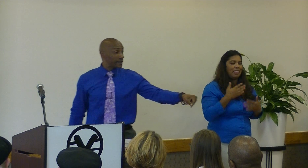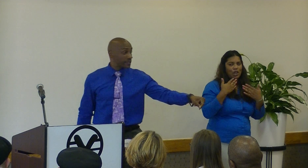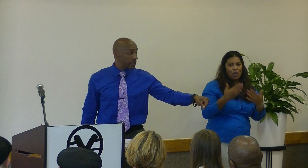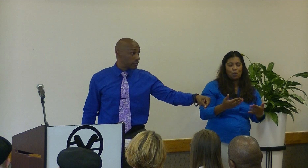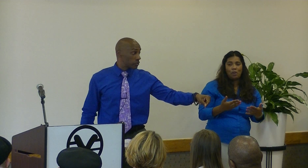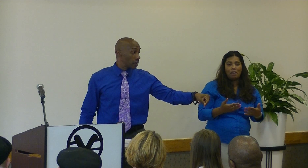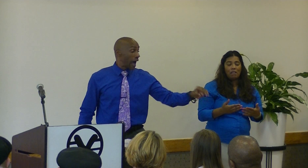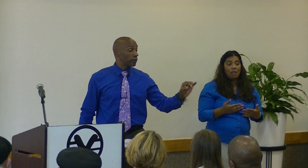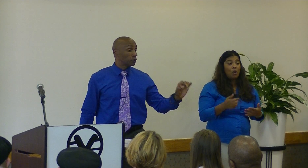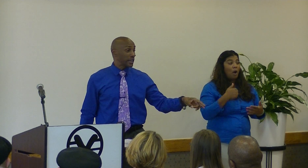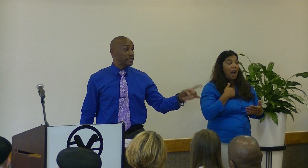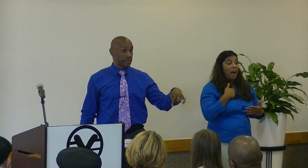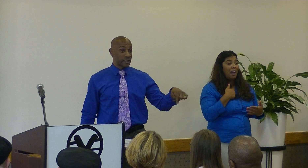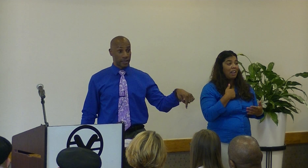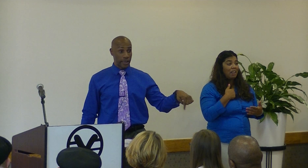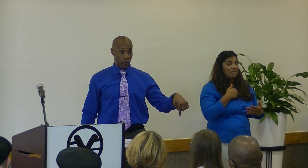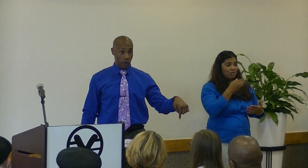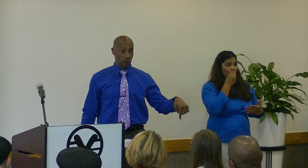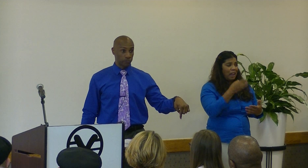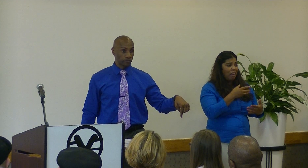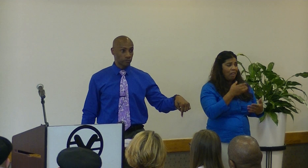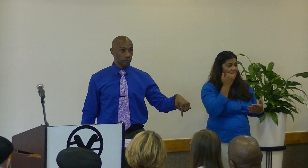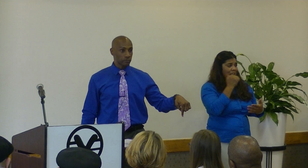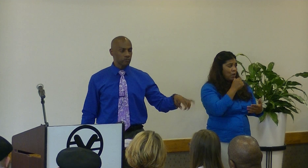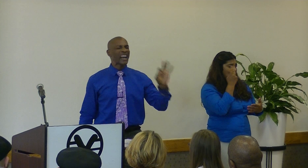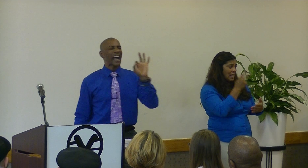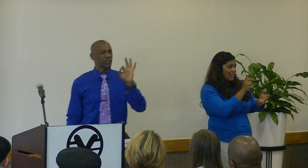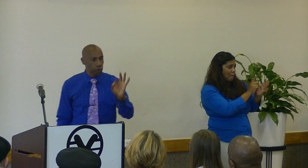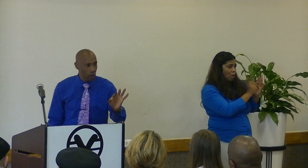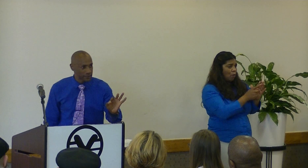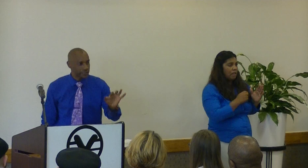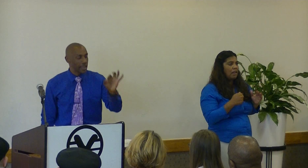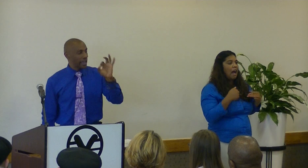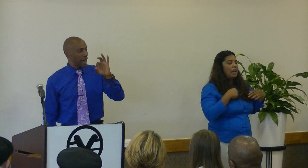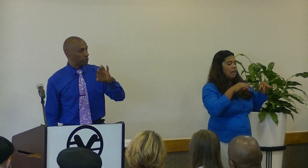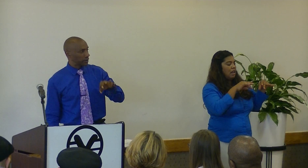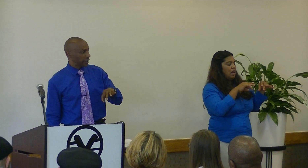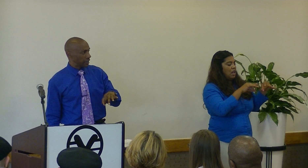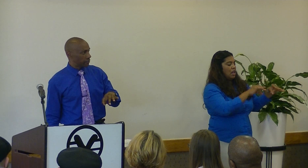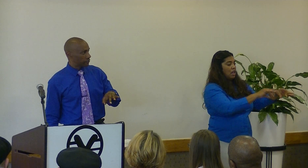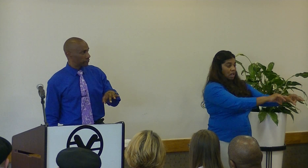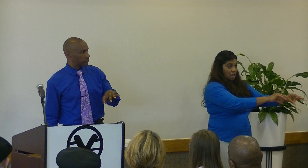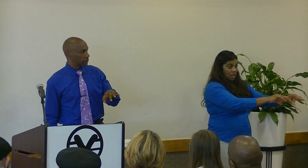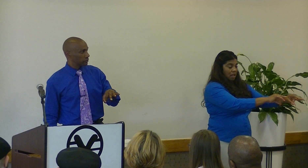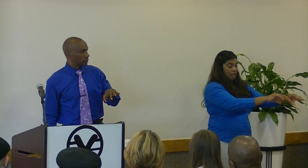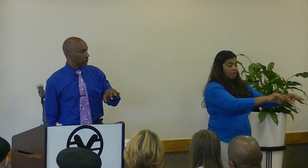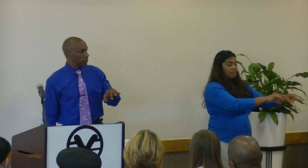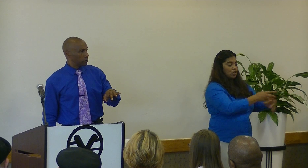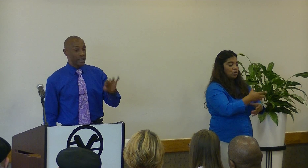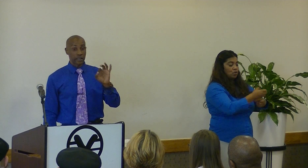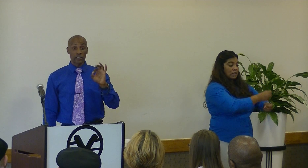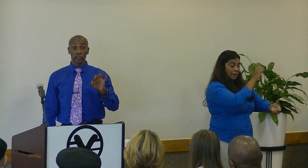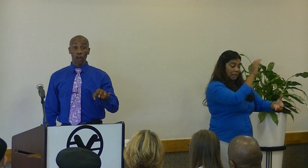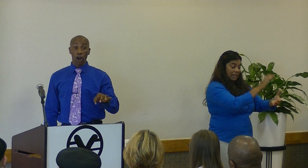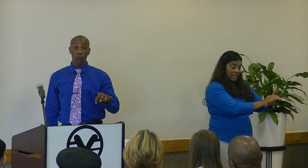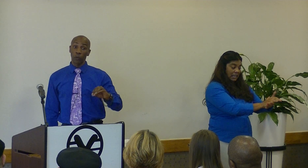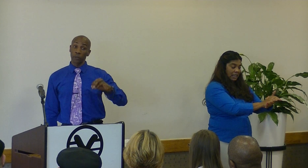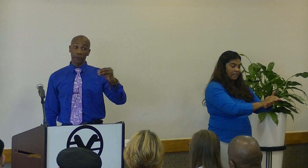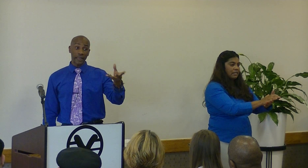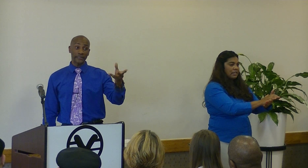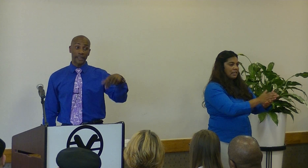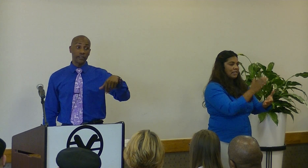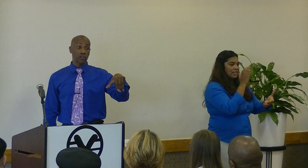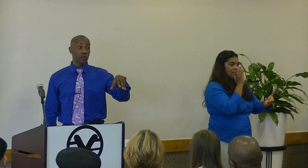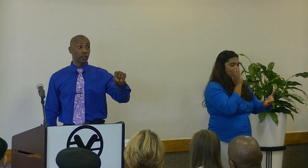I plant seeds. I don't need to see the thing grow. I trust and I believe. Because it's the law.